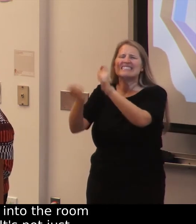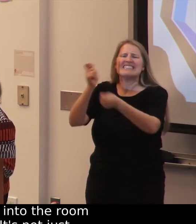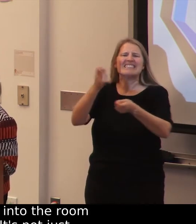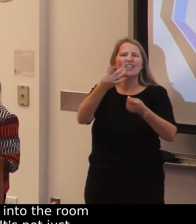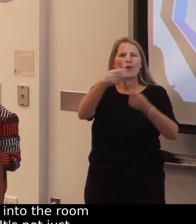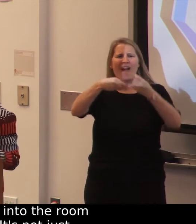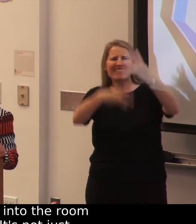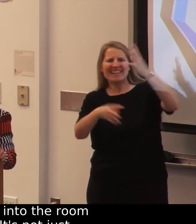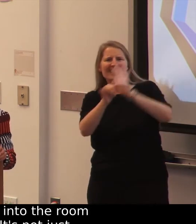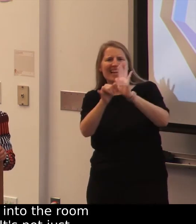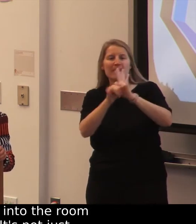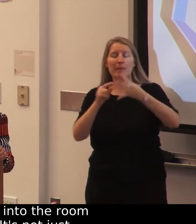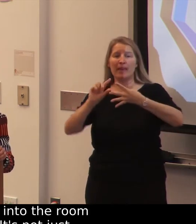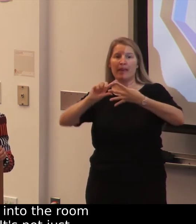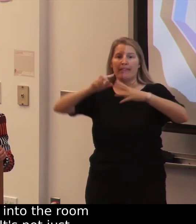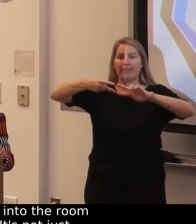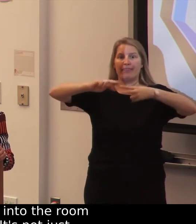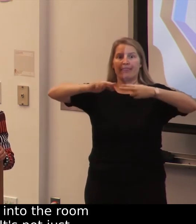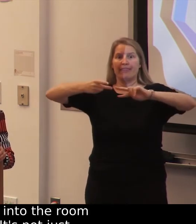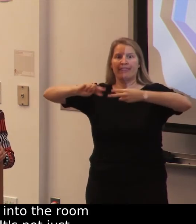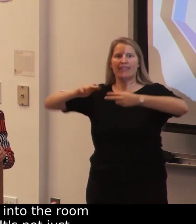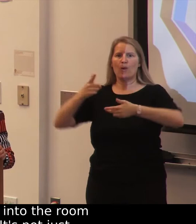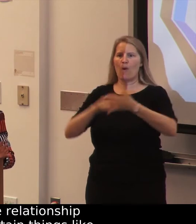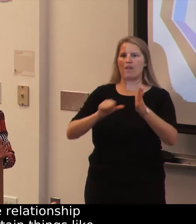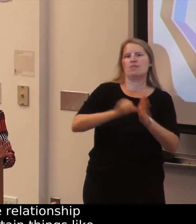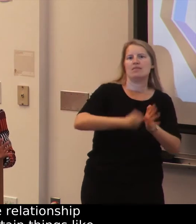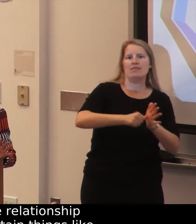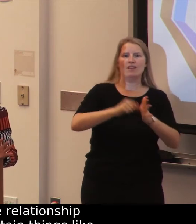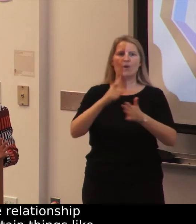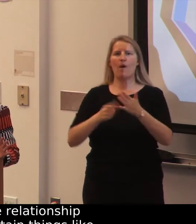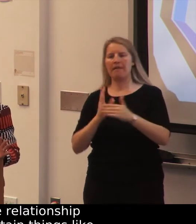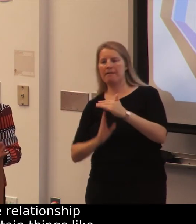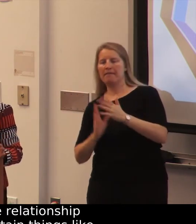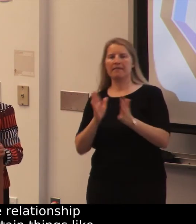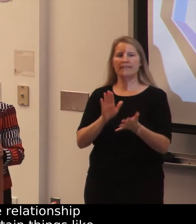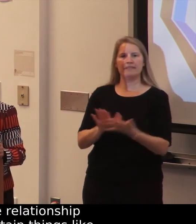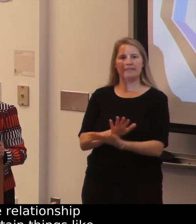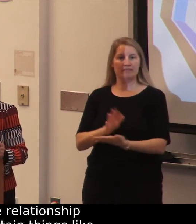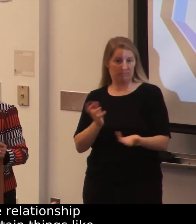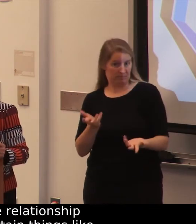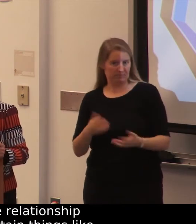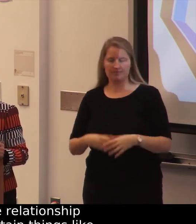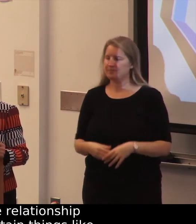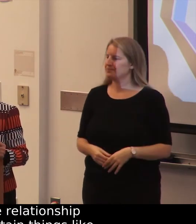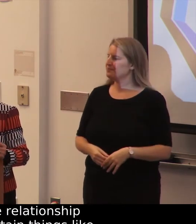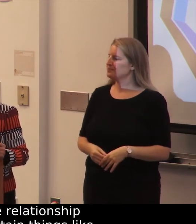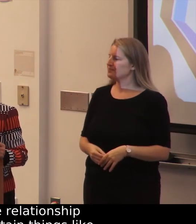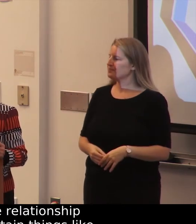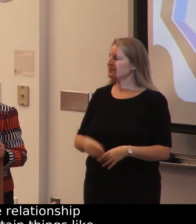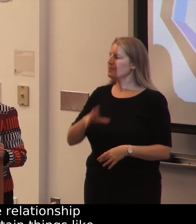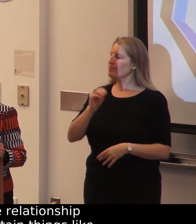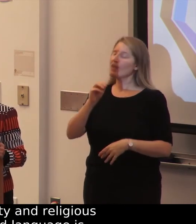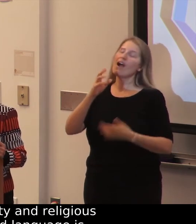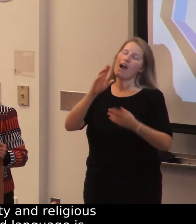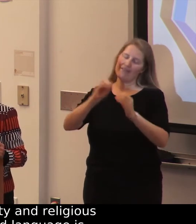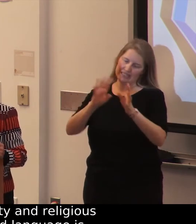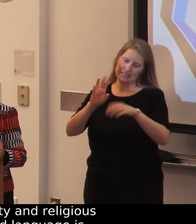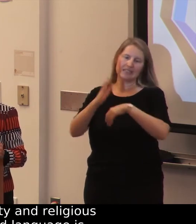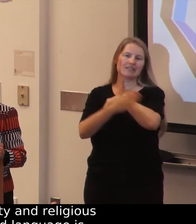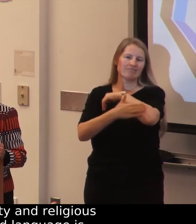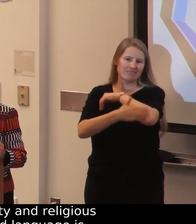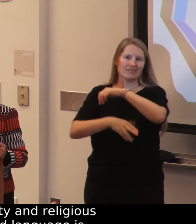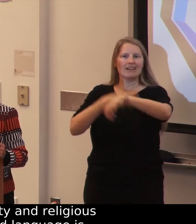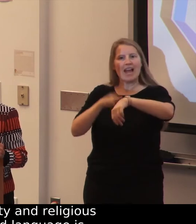us. It's not just one thing that we're doing. The relationship between certain things like national identity and